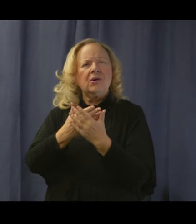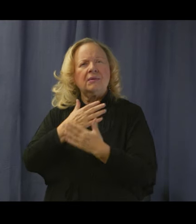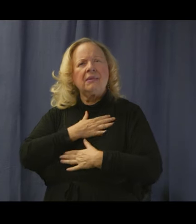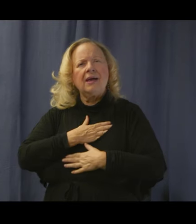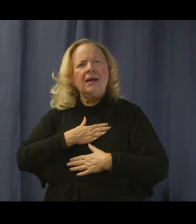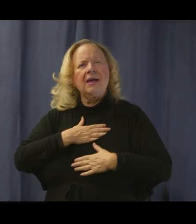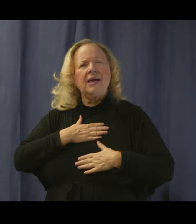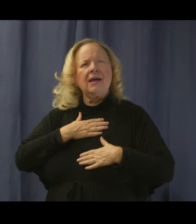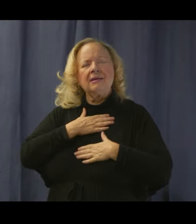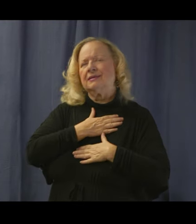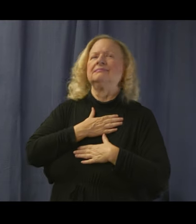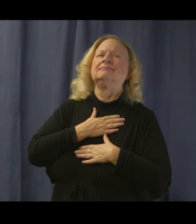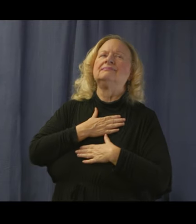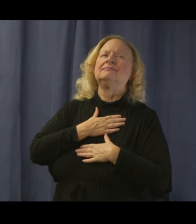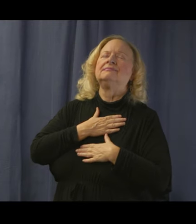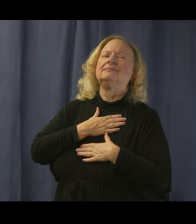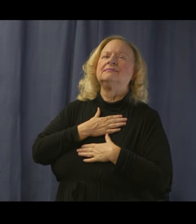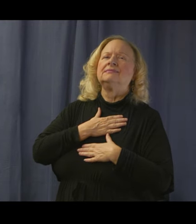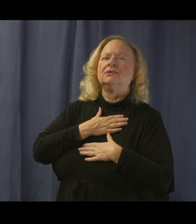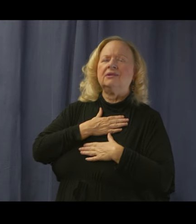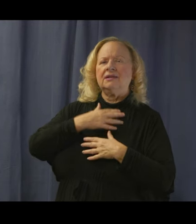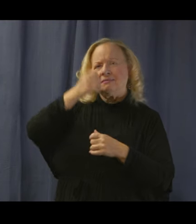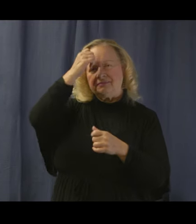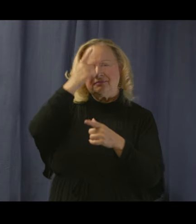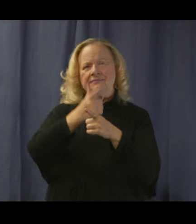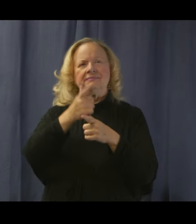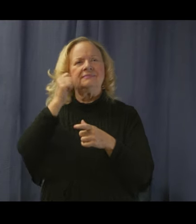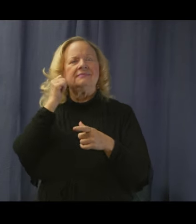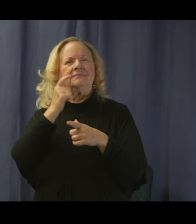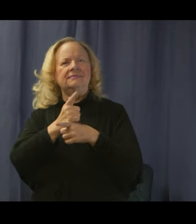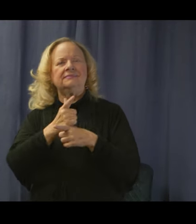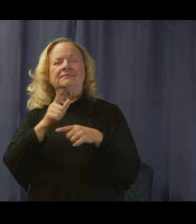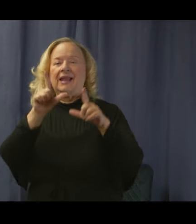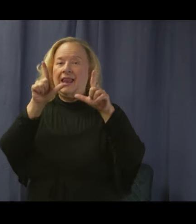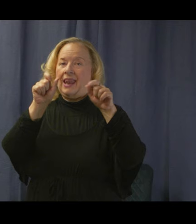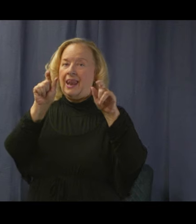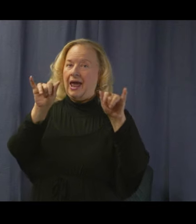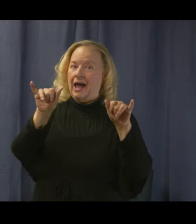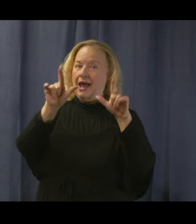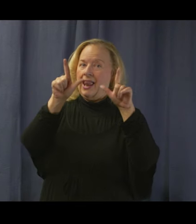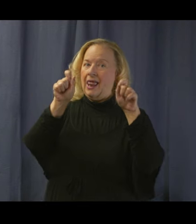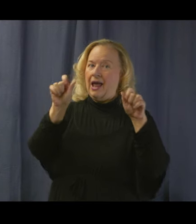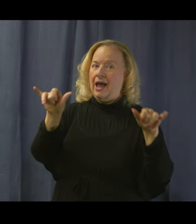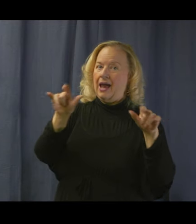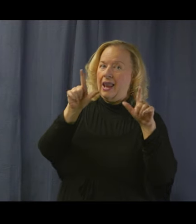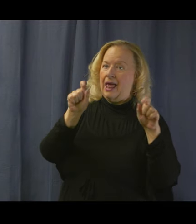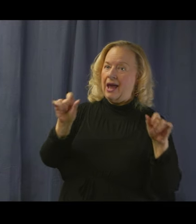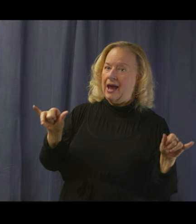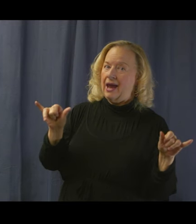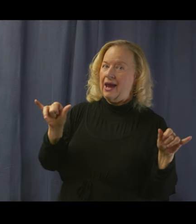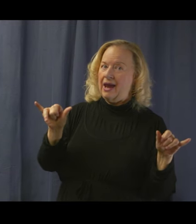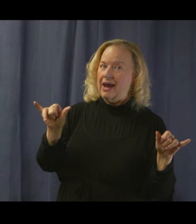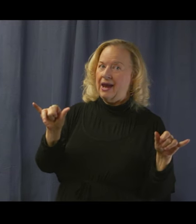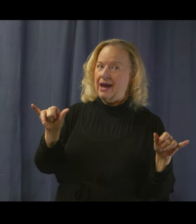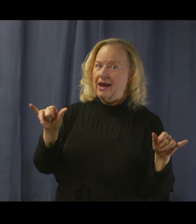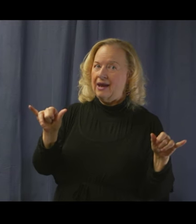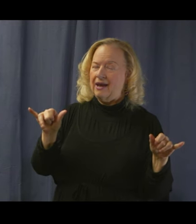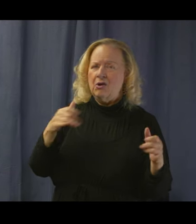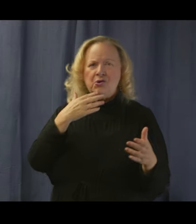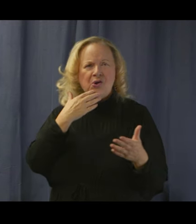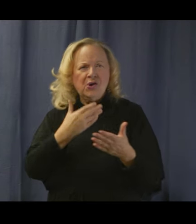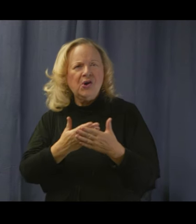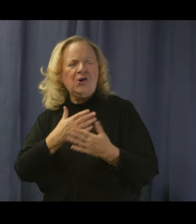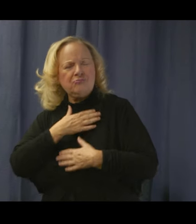Hine mato. La la la la la la la la la la.